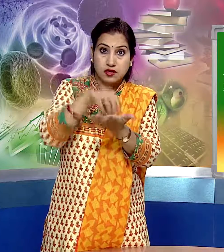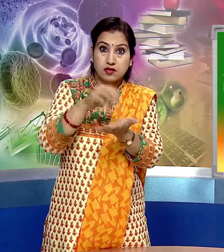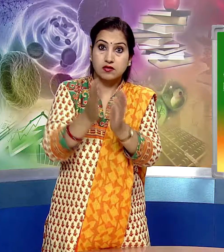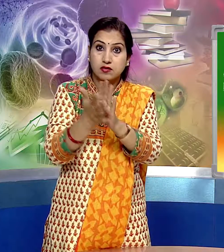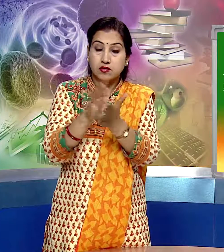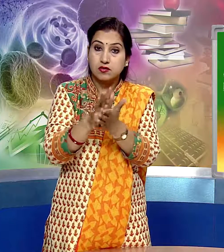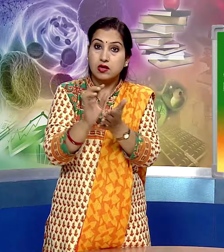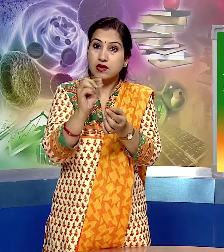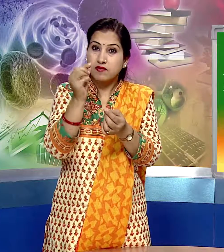cereals,